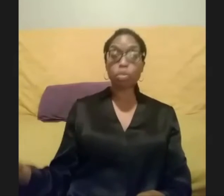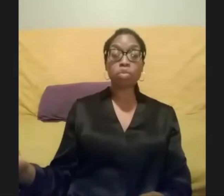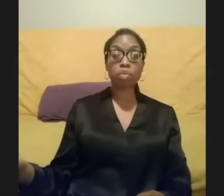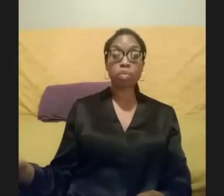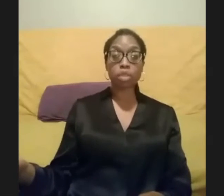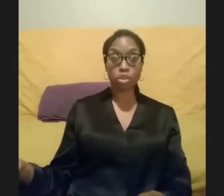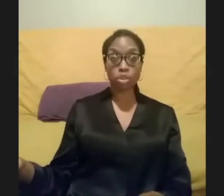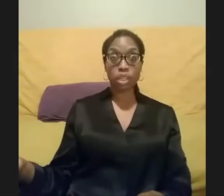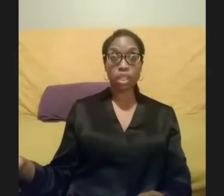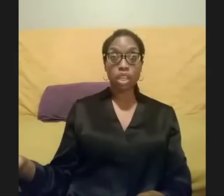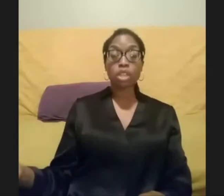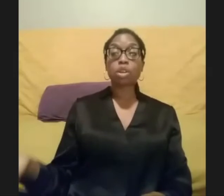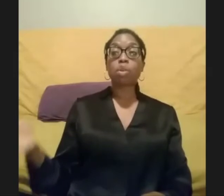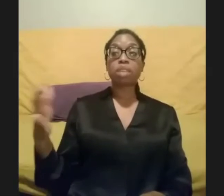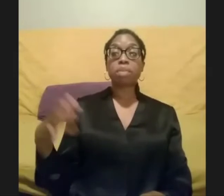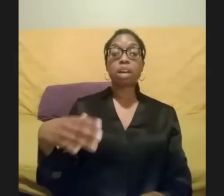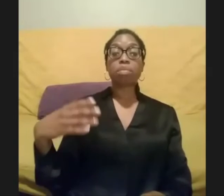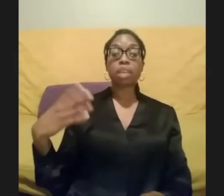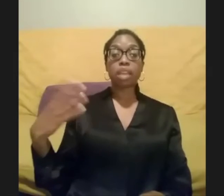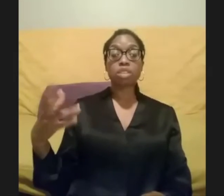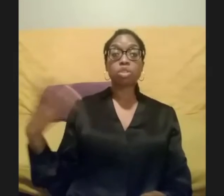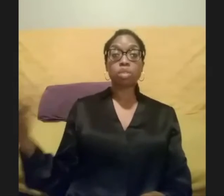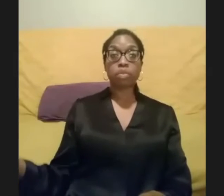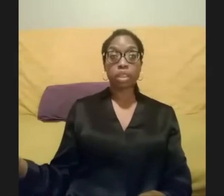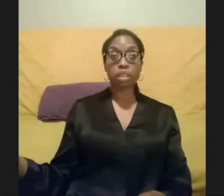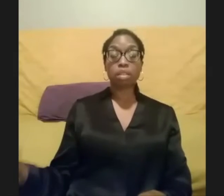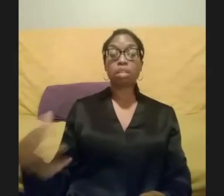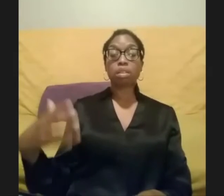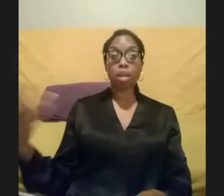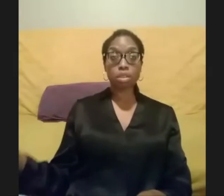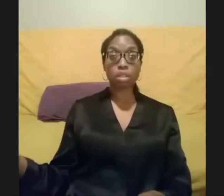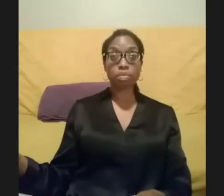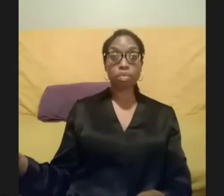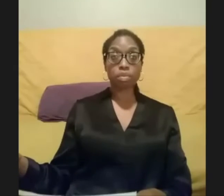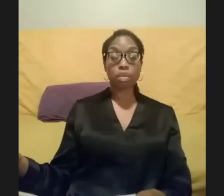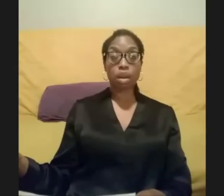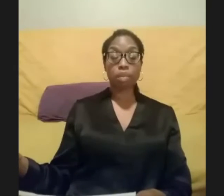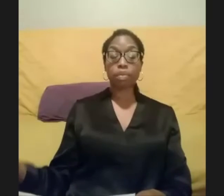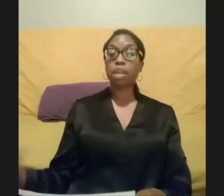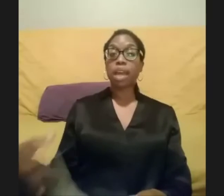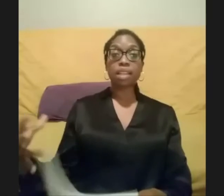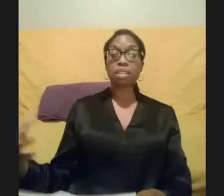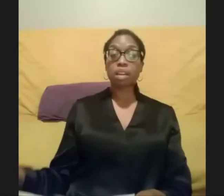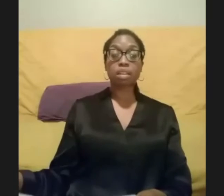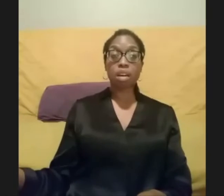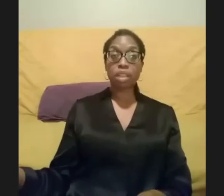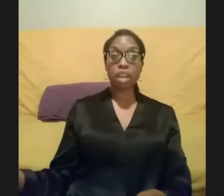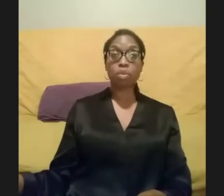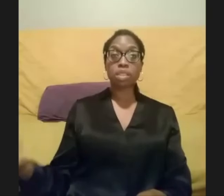them with surgery. So they become cancers that you live with long-term. And that's not uncommon now. We're seeing